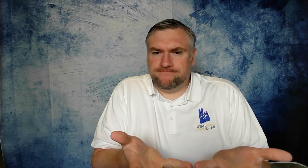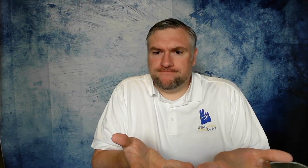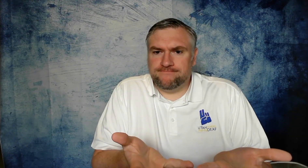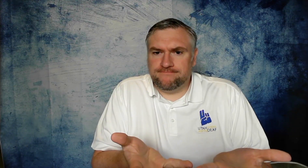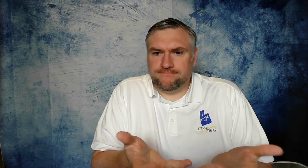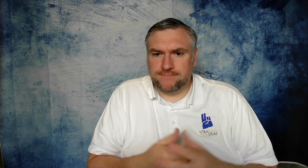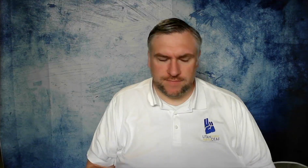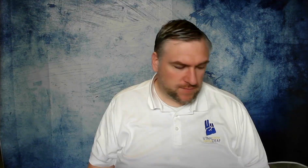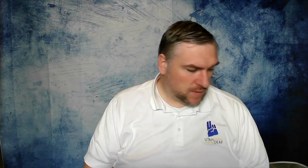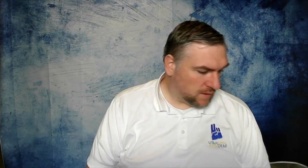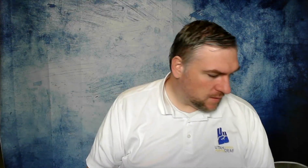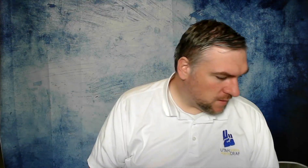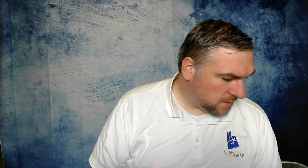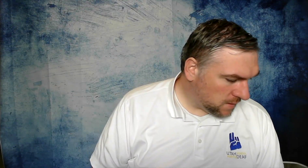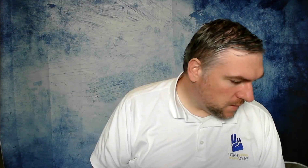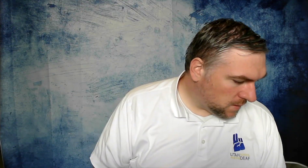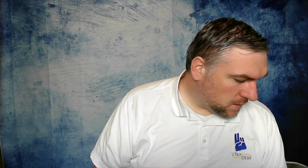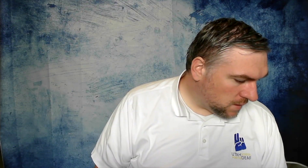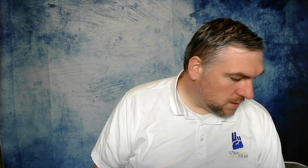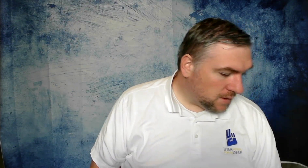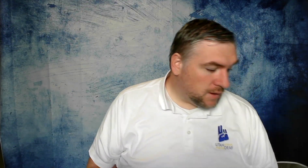to provide choice.